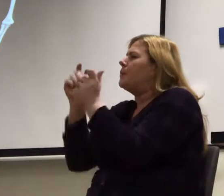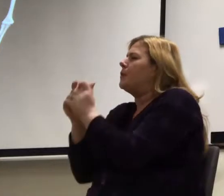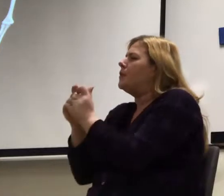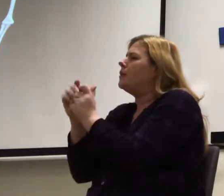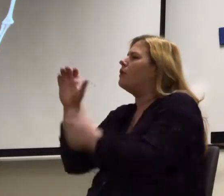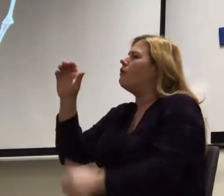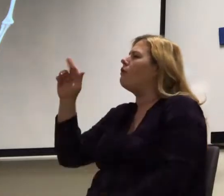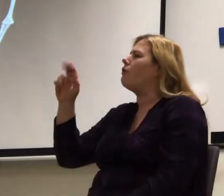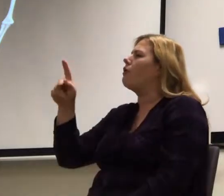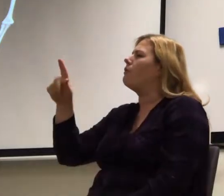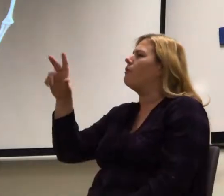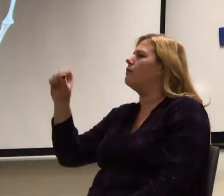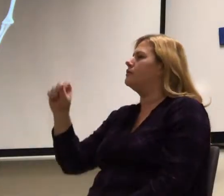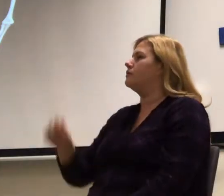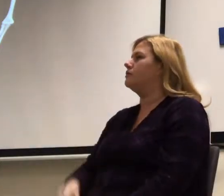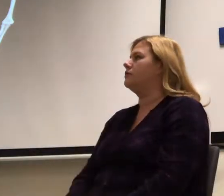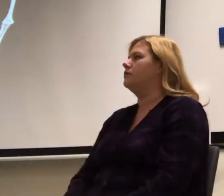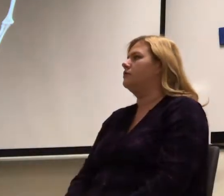Carpals.